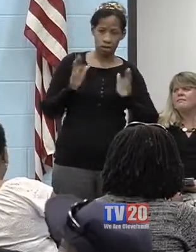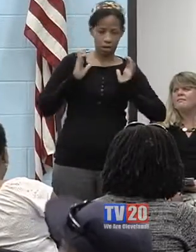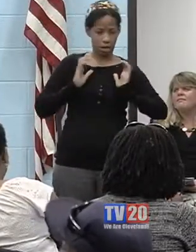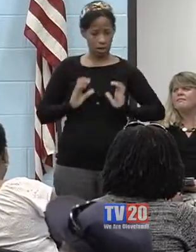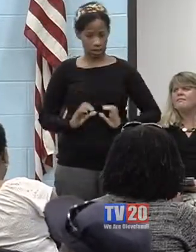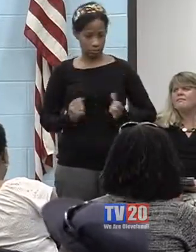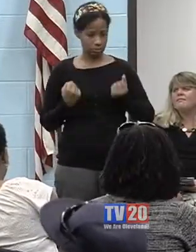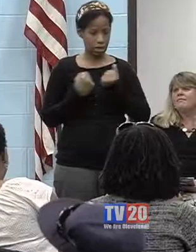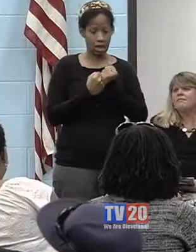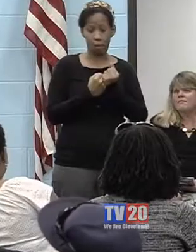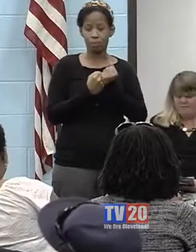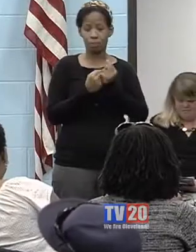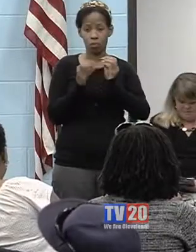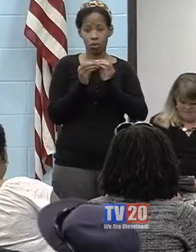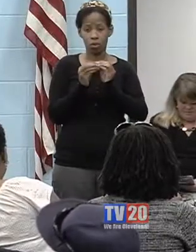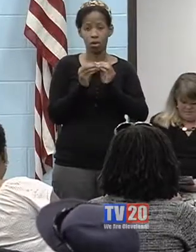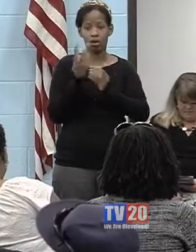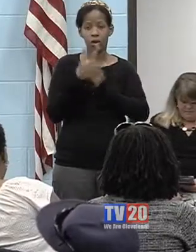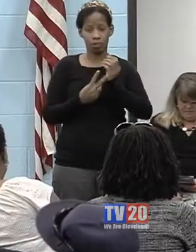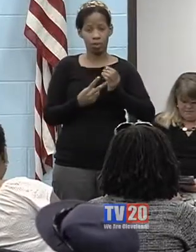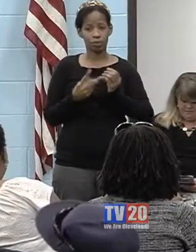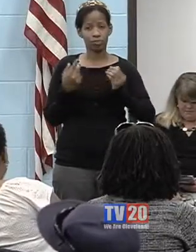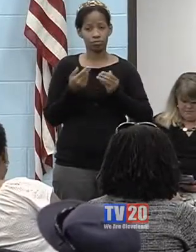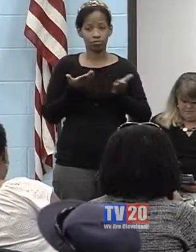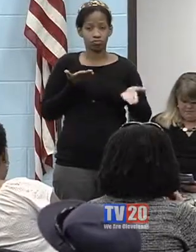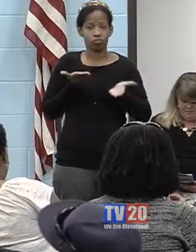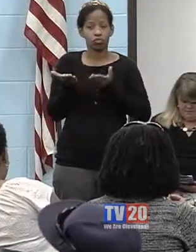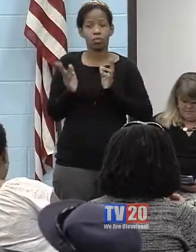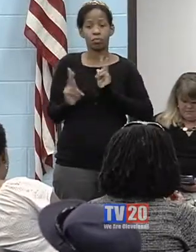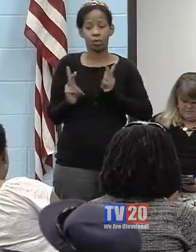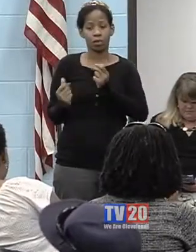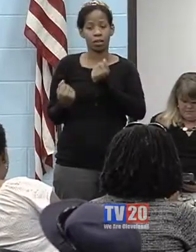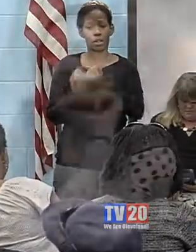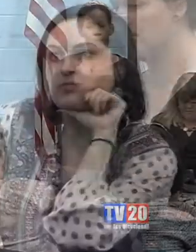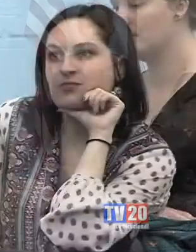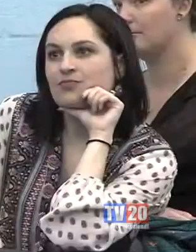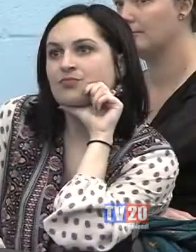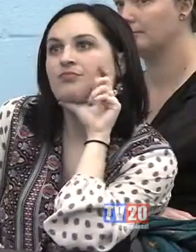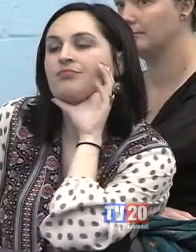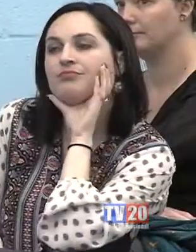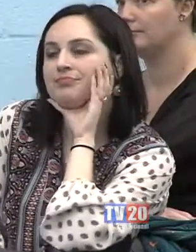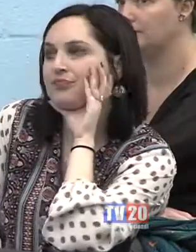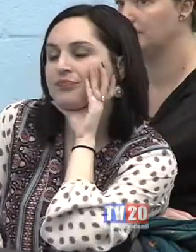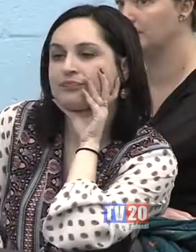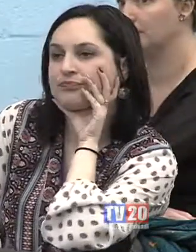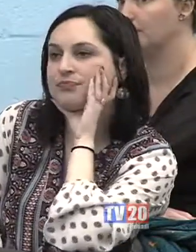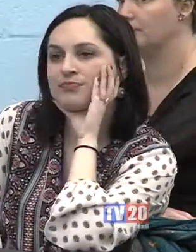clients overlap, and we both exist to serve others, and that's a good thing.